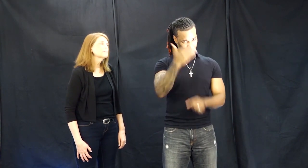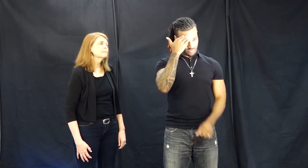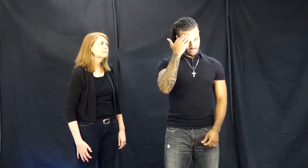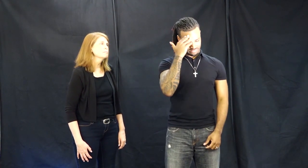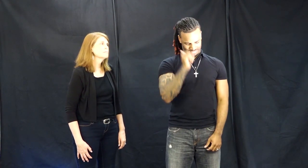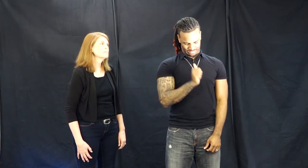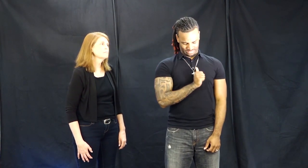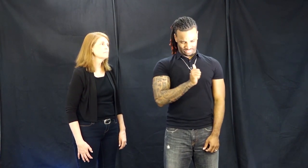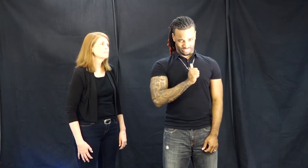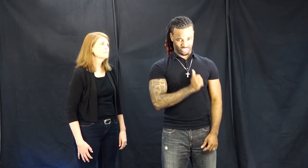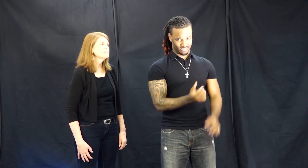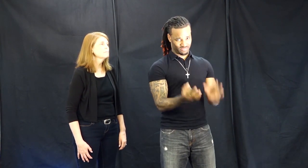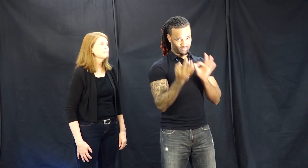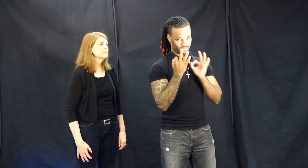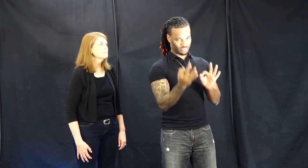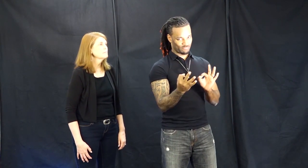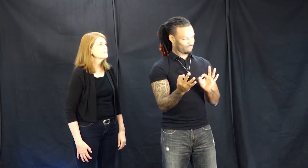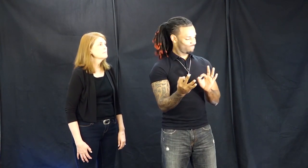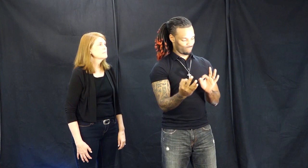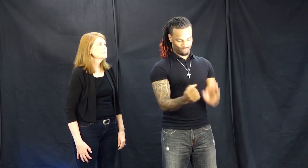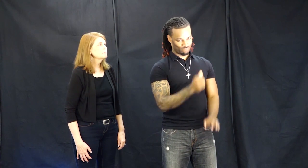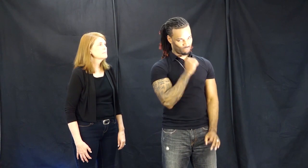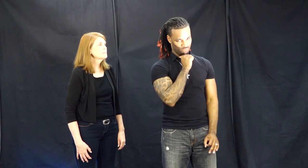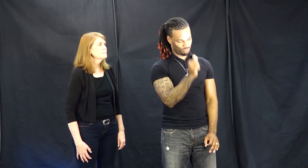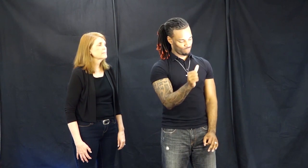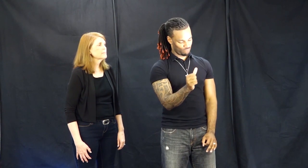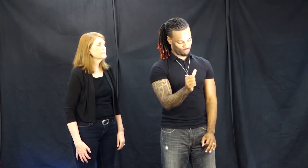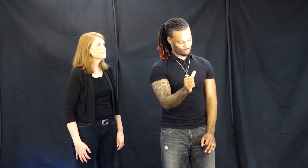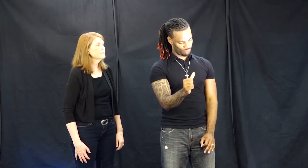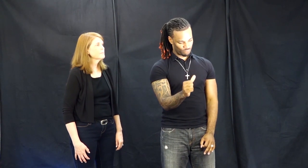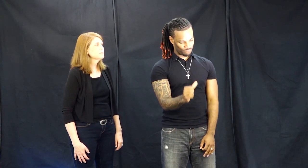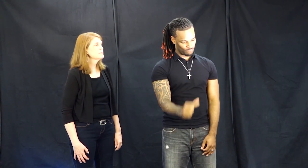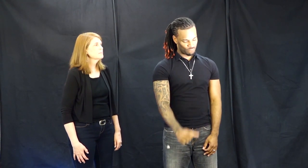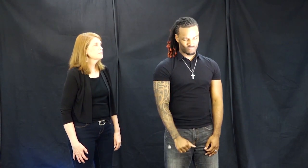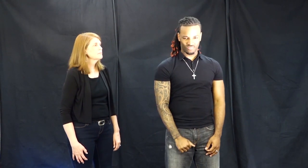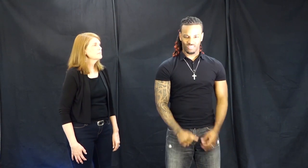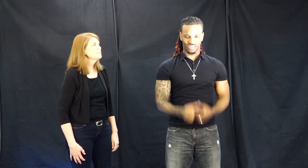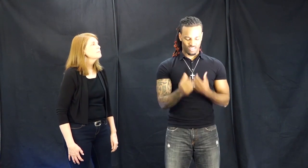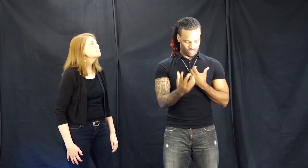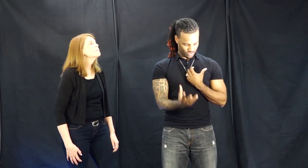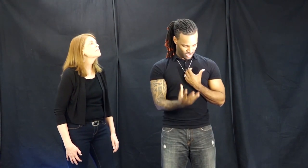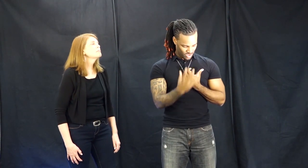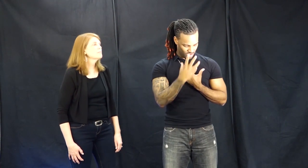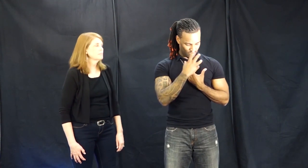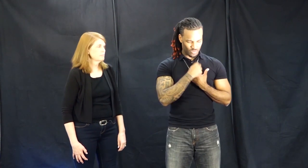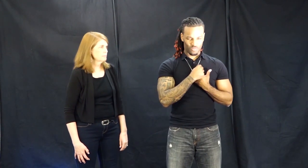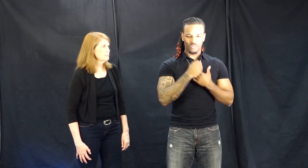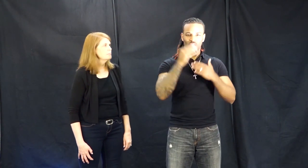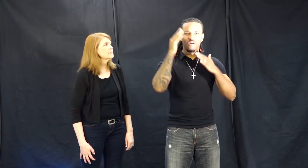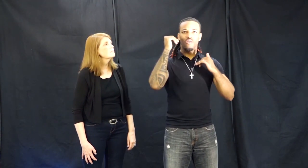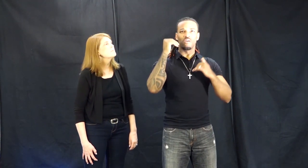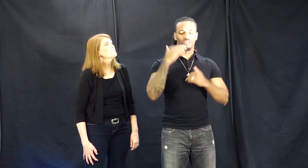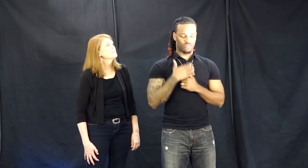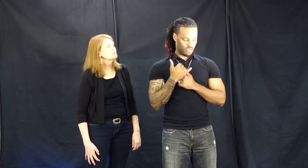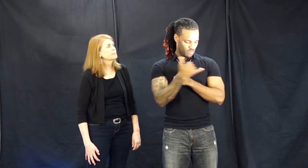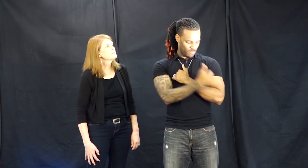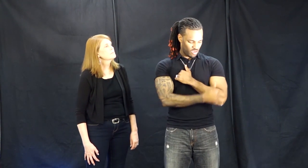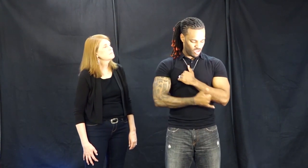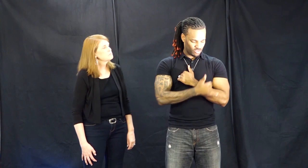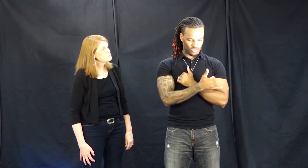not to think it probable that I may have committed many errors. I shall also carry with me the hope that my country